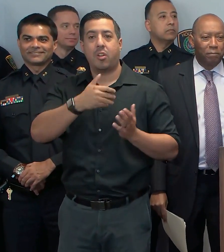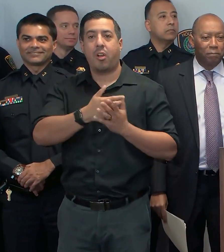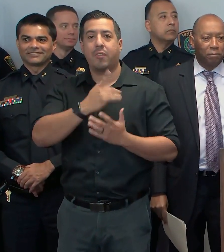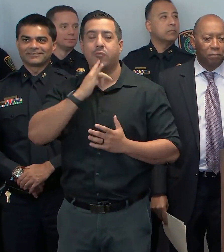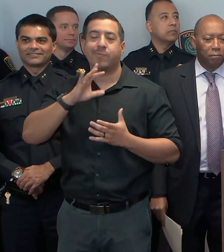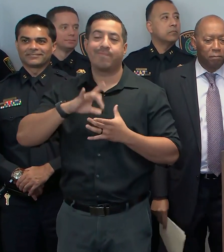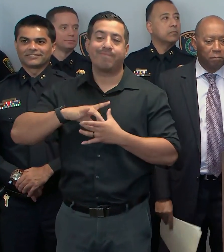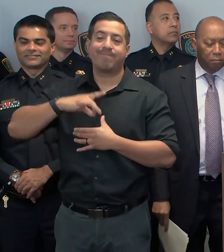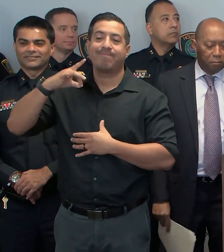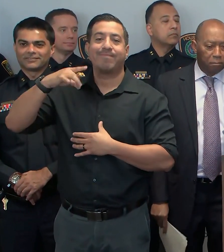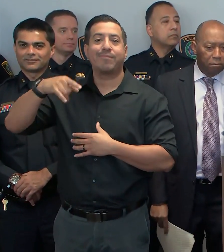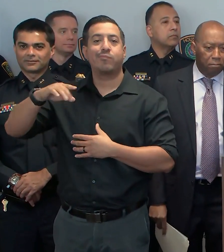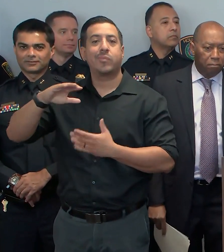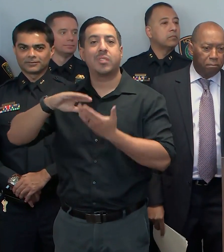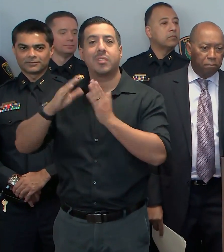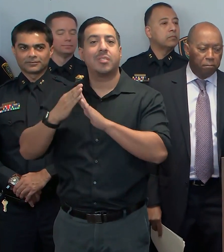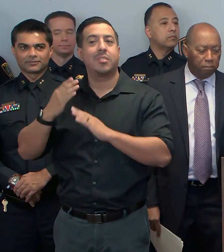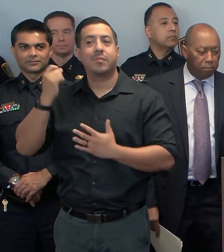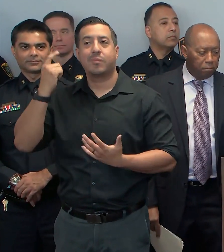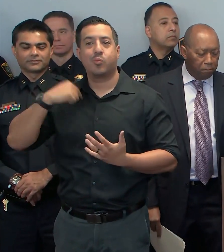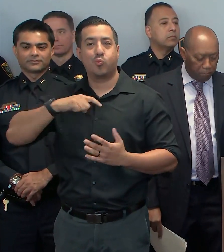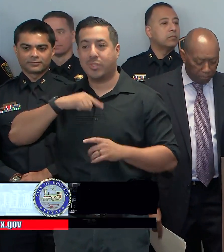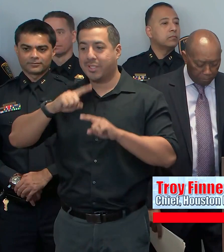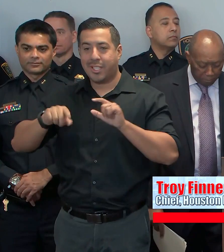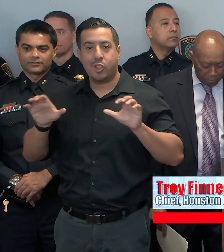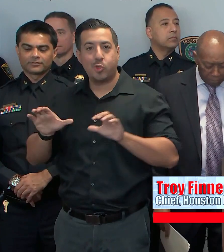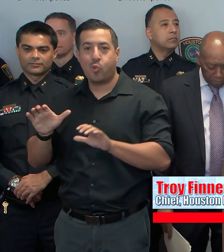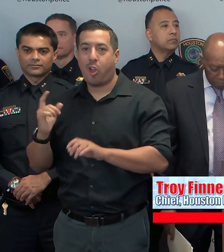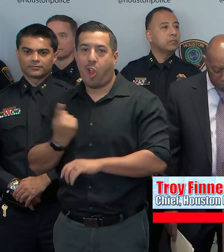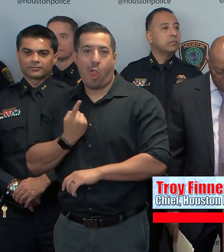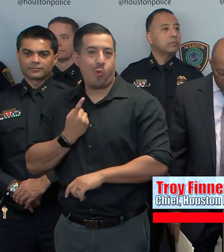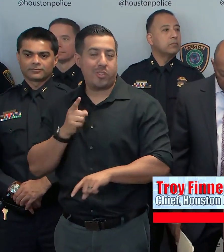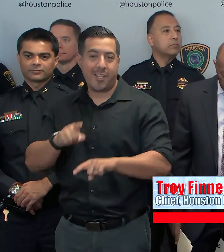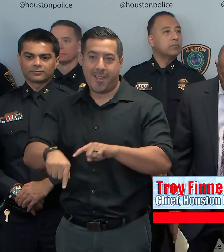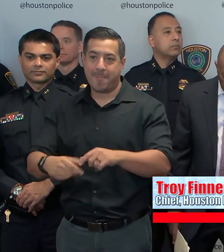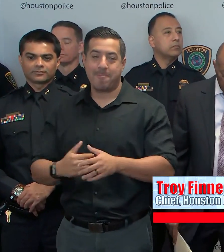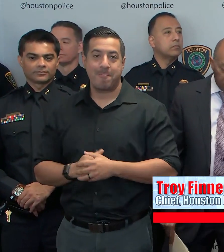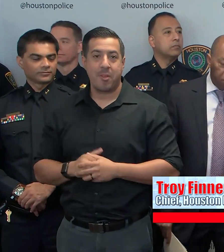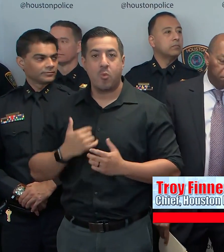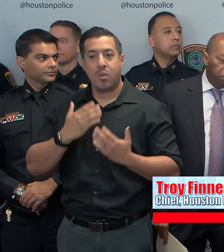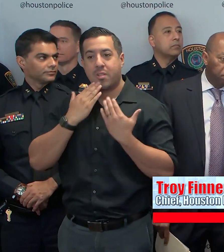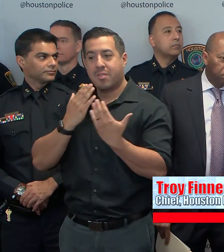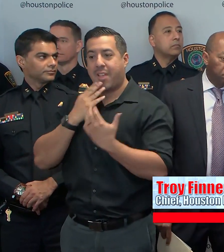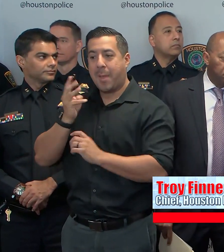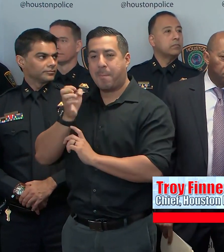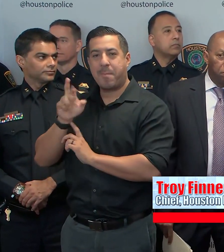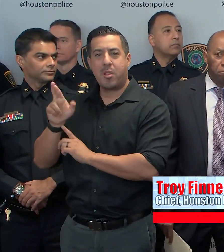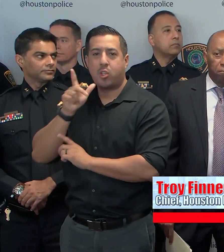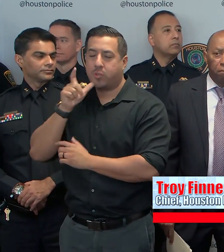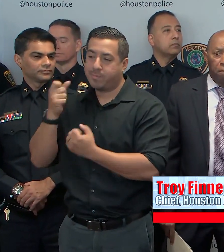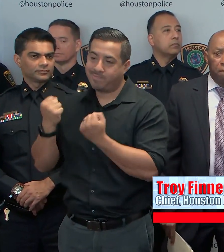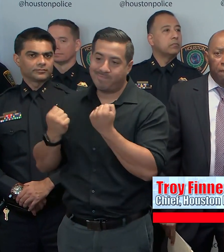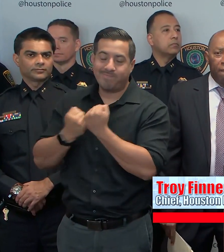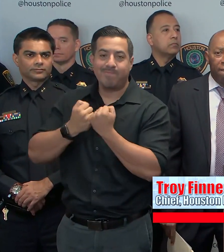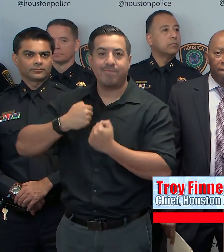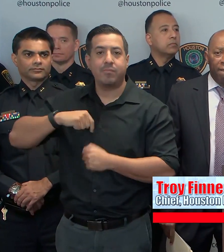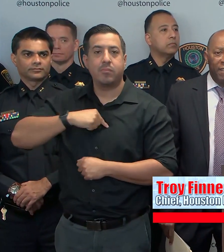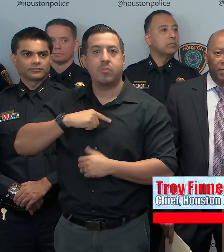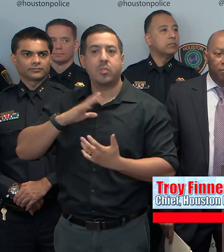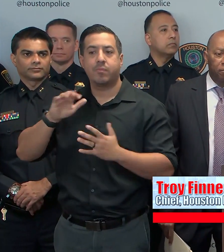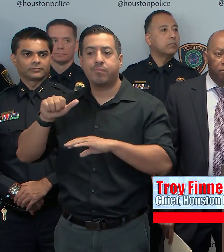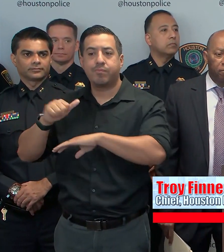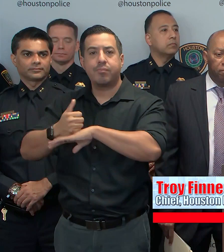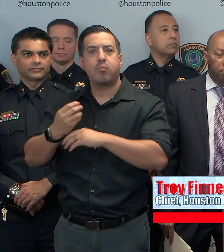great city. We can't do anything alone. Just want to thank the mayor for always supporting us, for putting